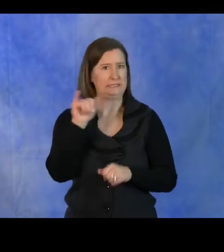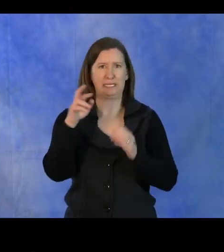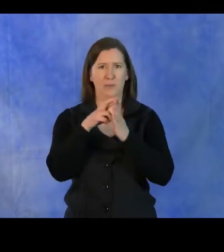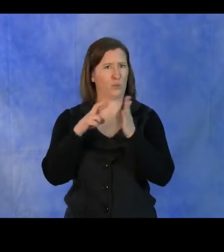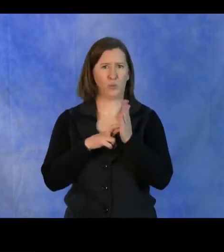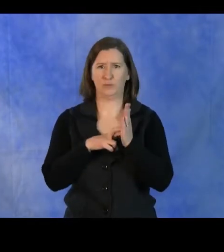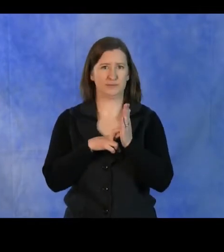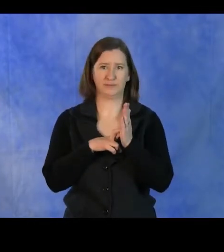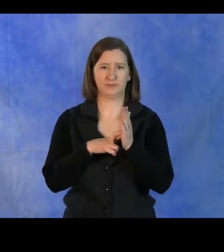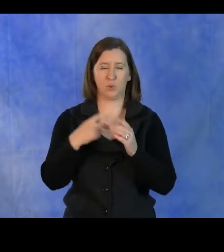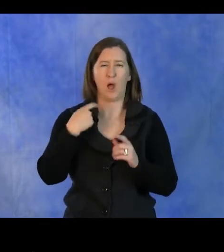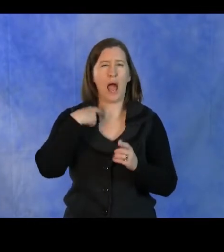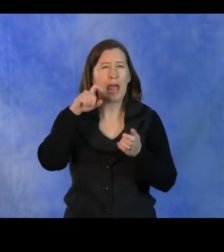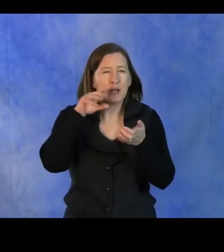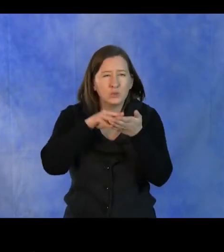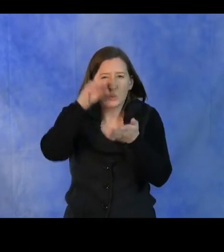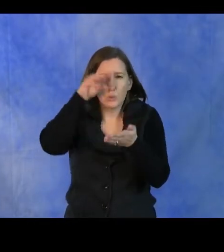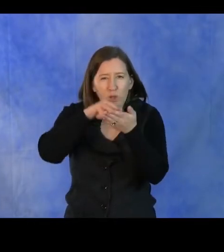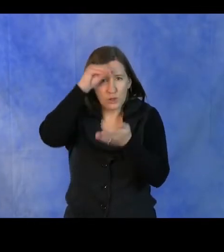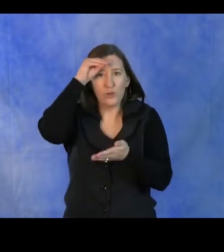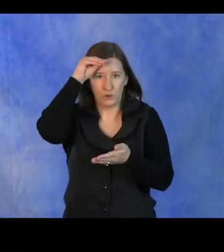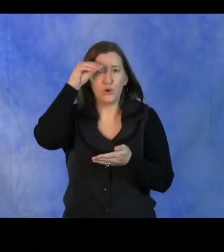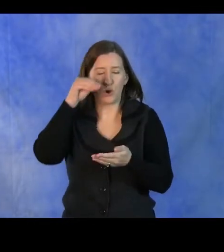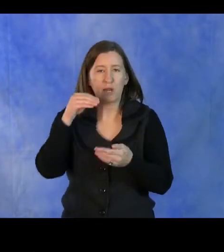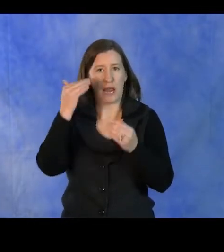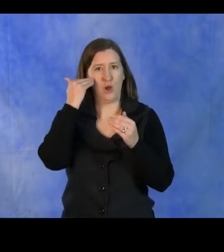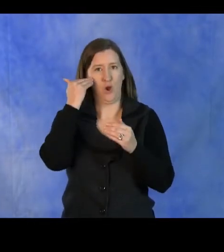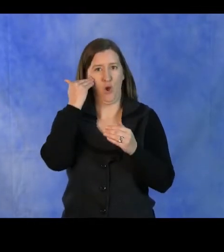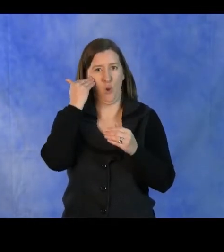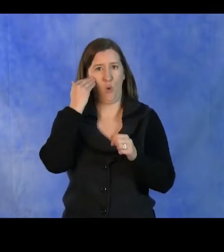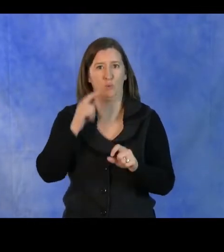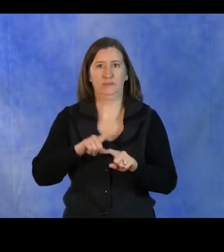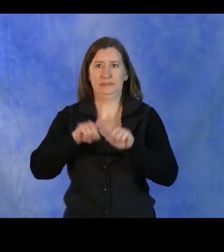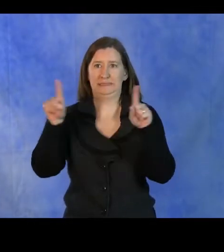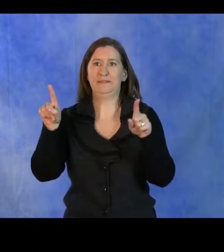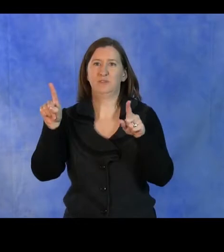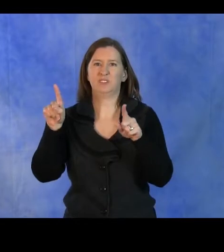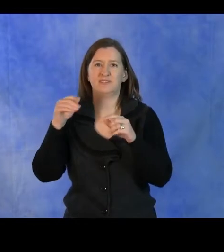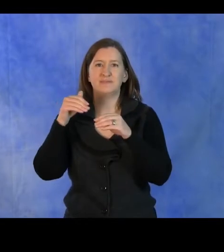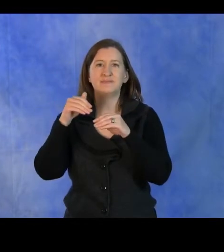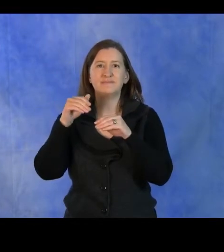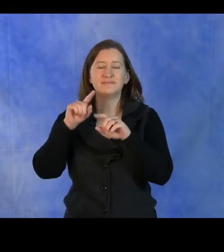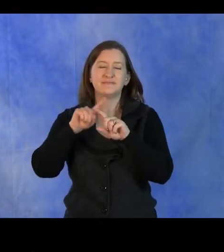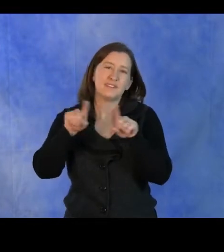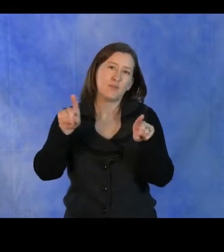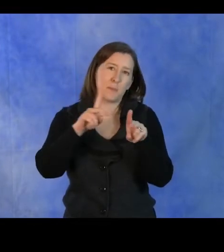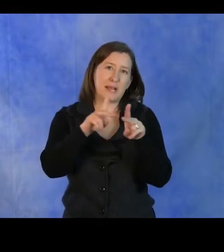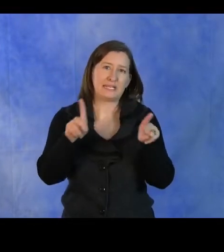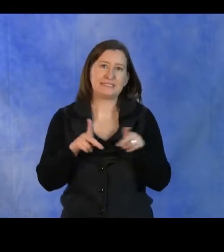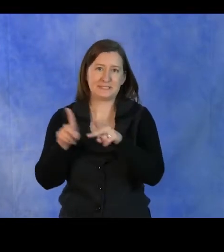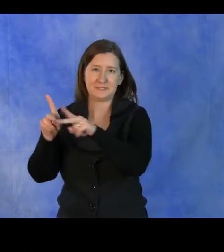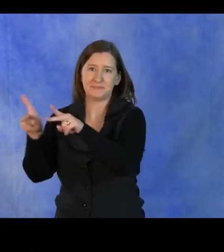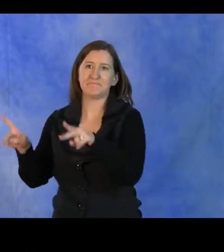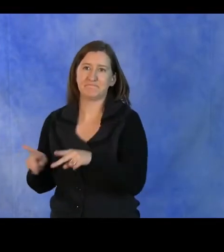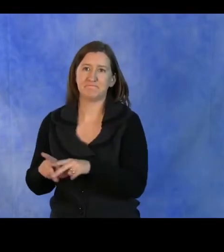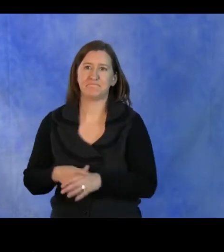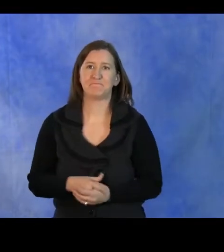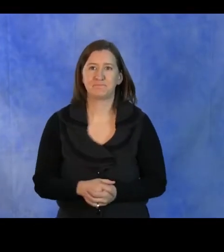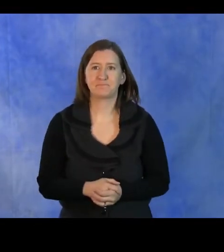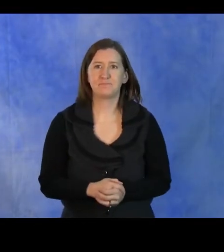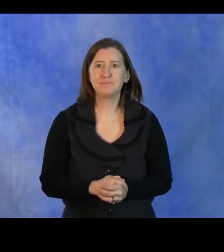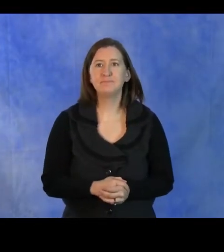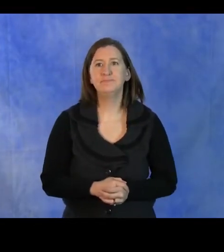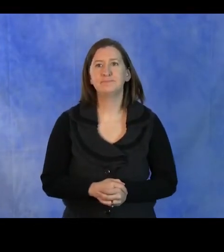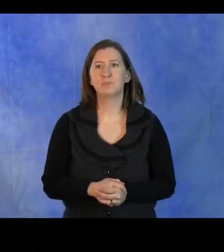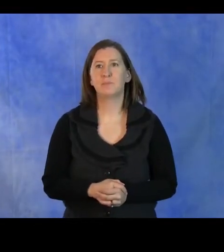here that this is not, they don't have the same rules, and I had to learn a different set of rules because it's a